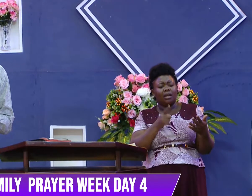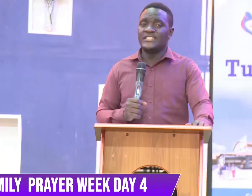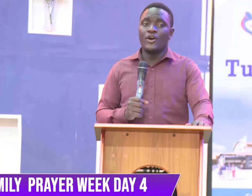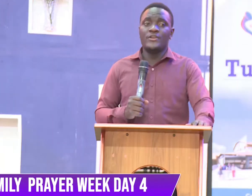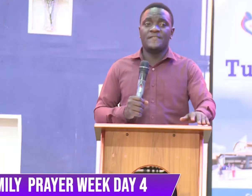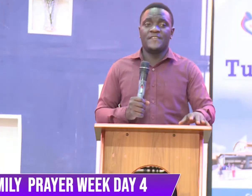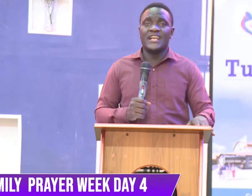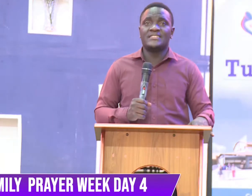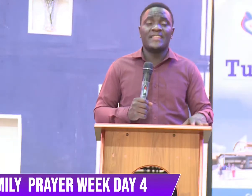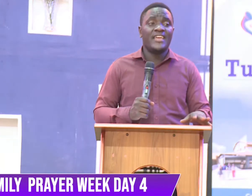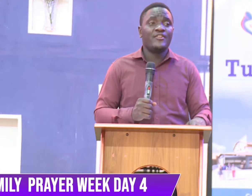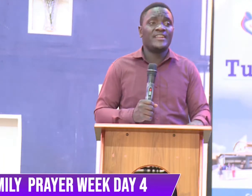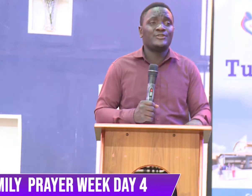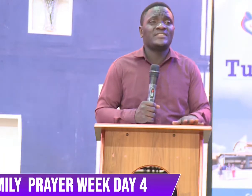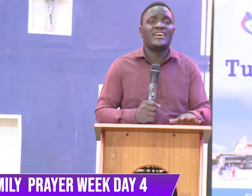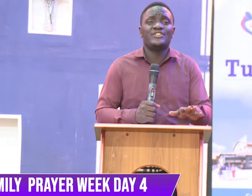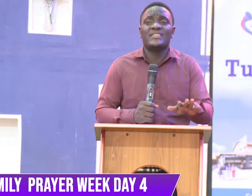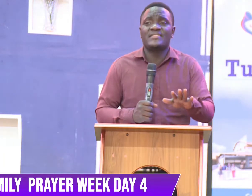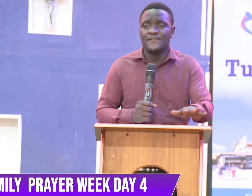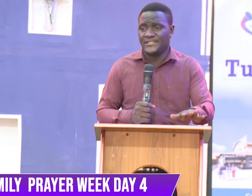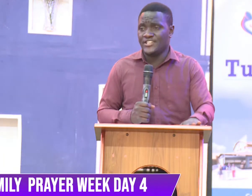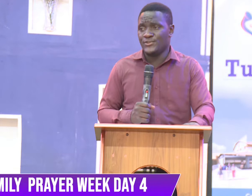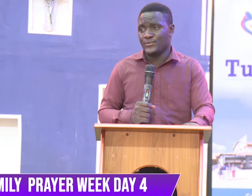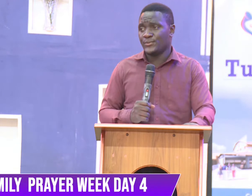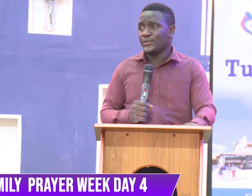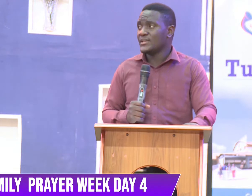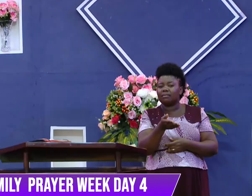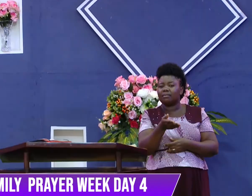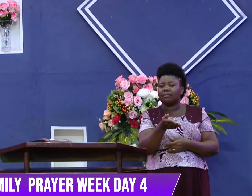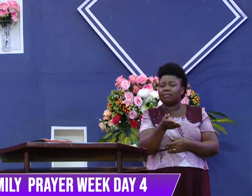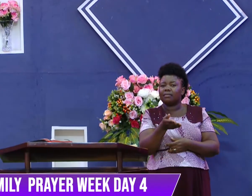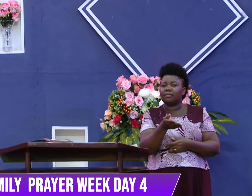He may put it on the fingers at the end of the day to see that the theft in you.